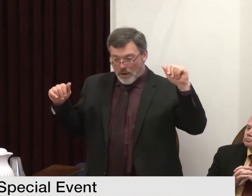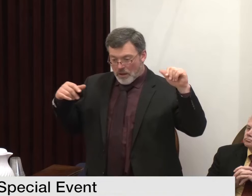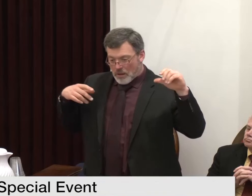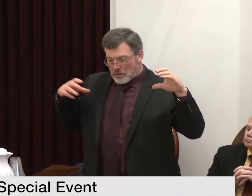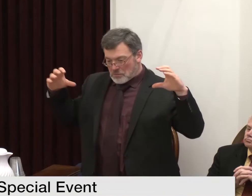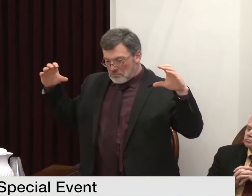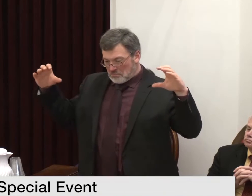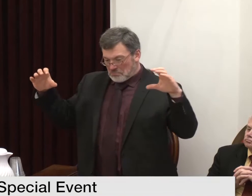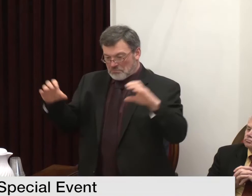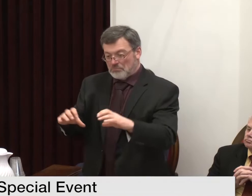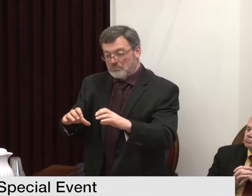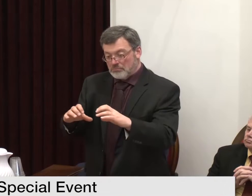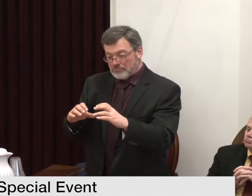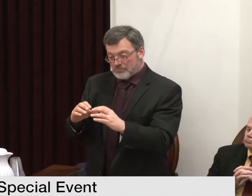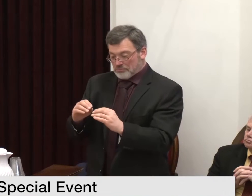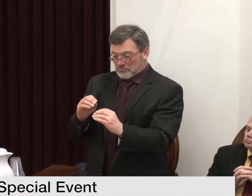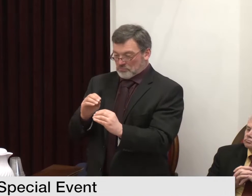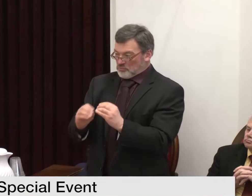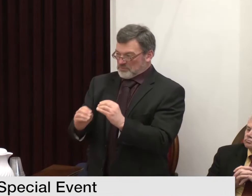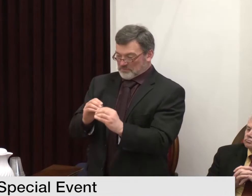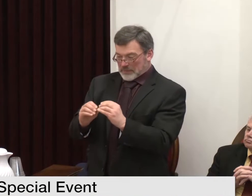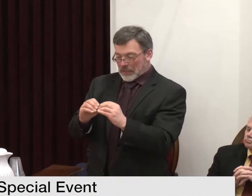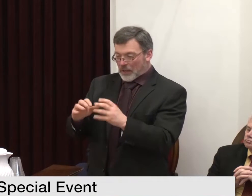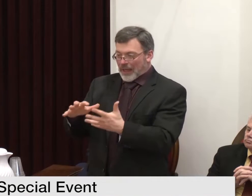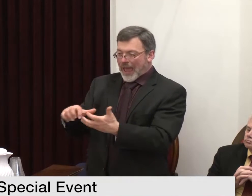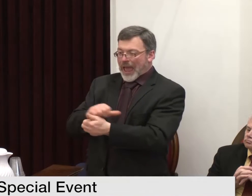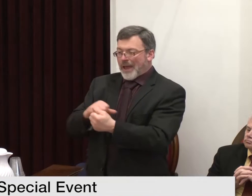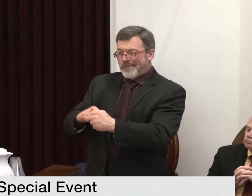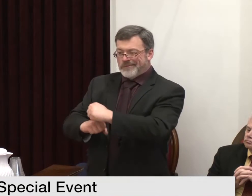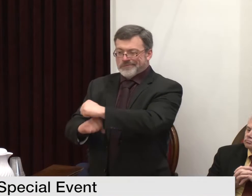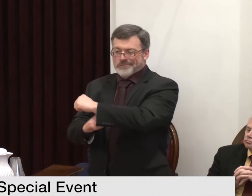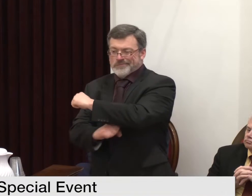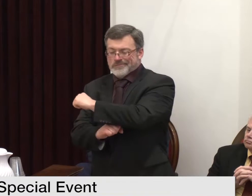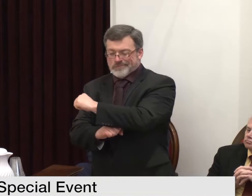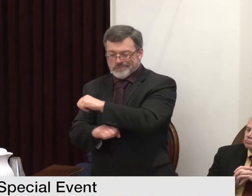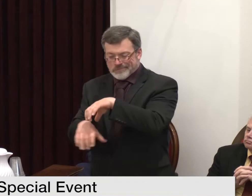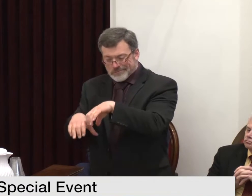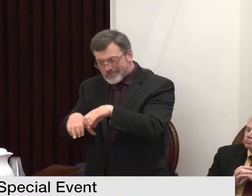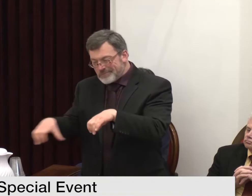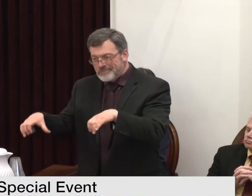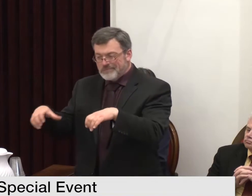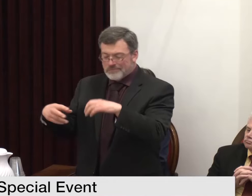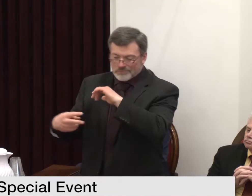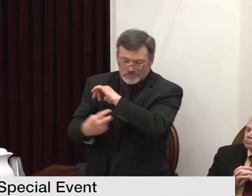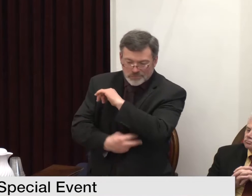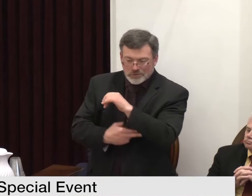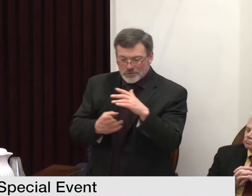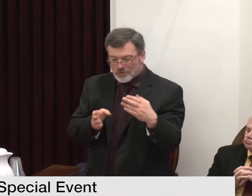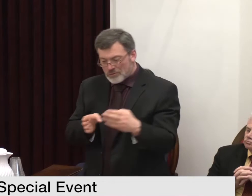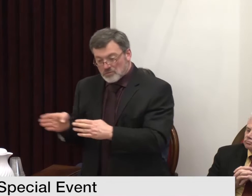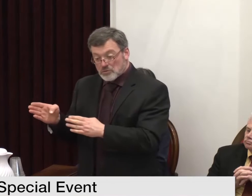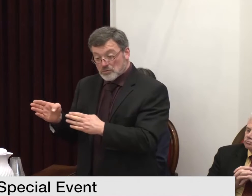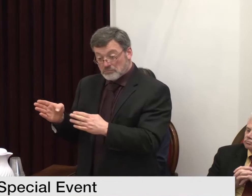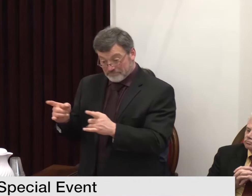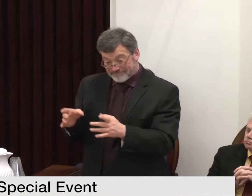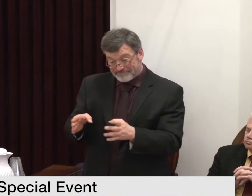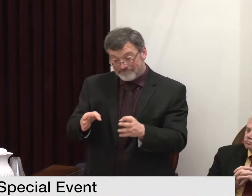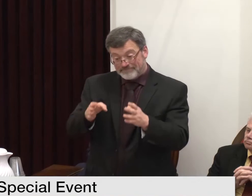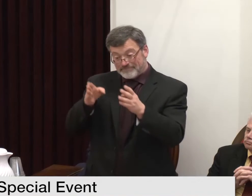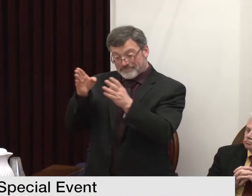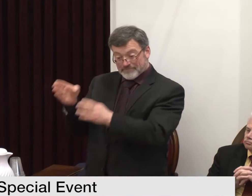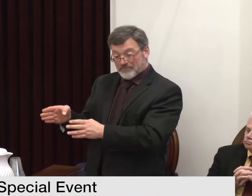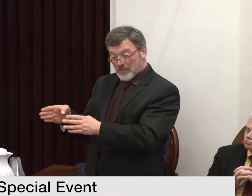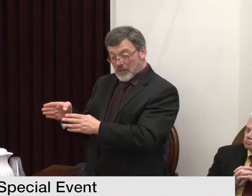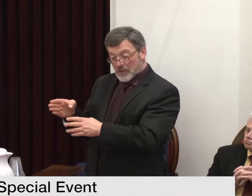public infrastructure. It also transfers back the $20 million we used for BGAP,